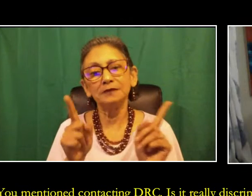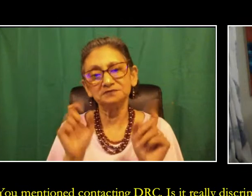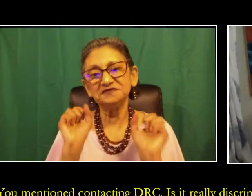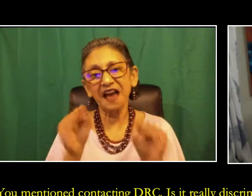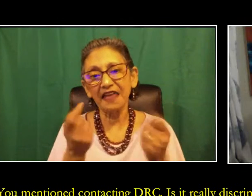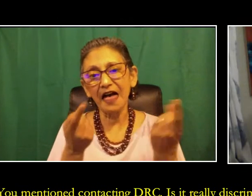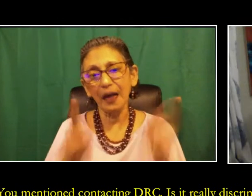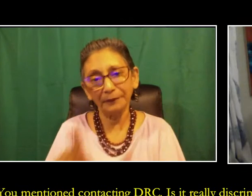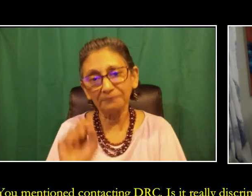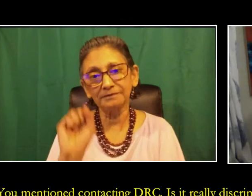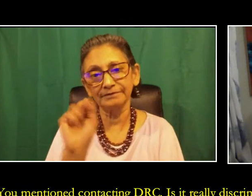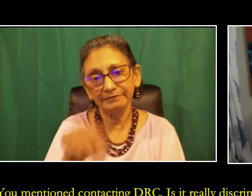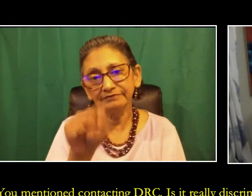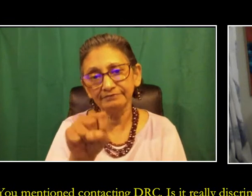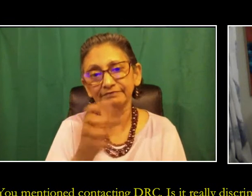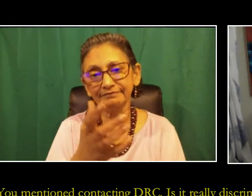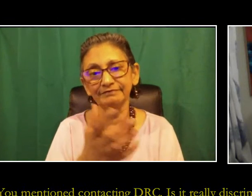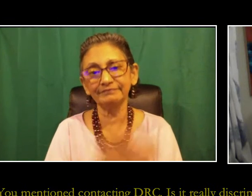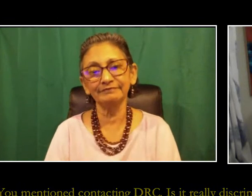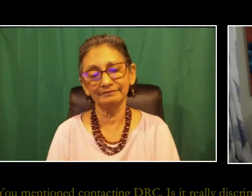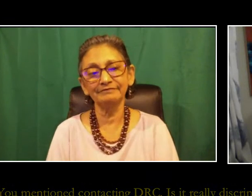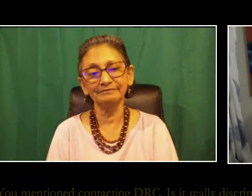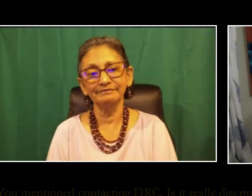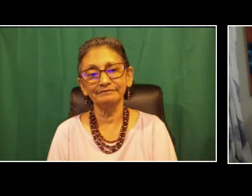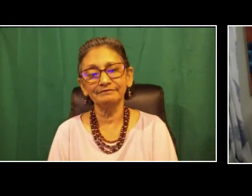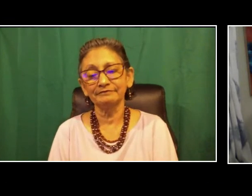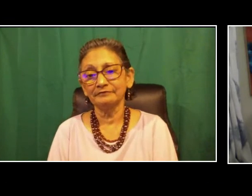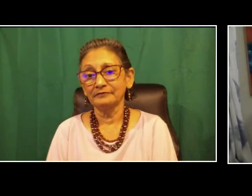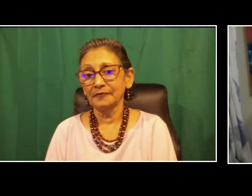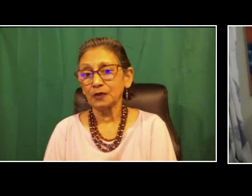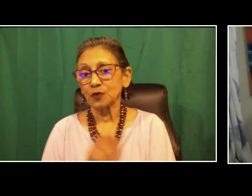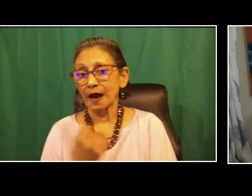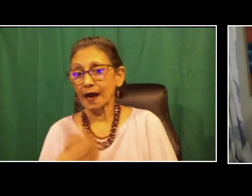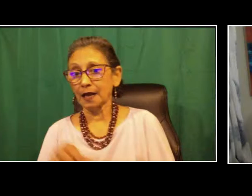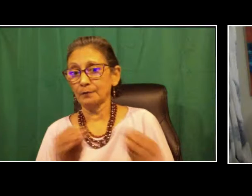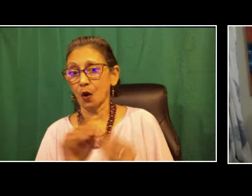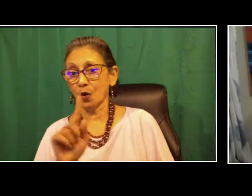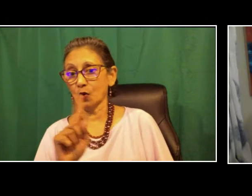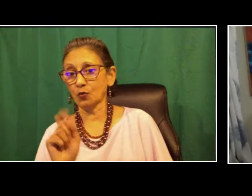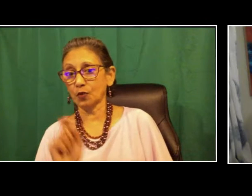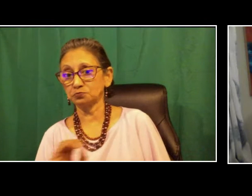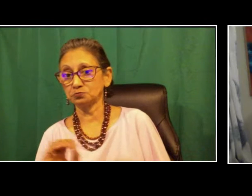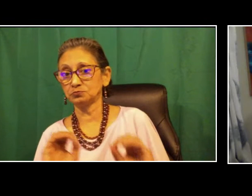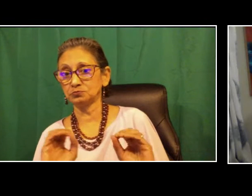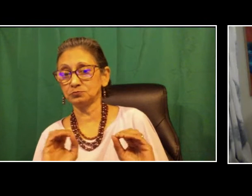Thank you. That's so true. And it's not easy, but it can happen.